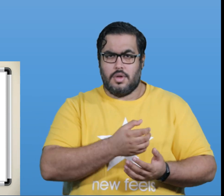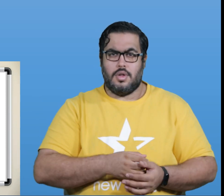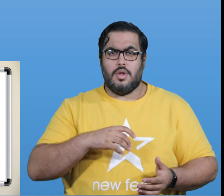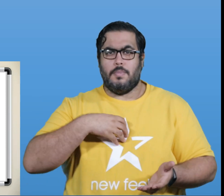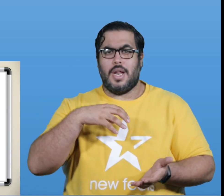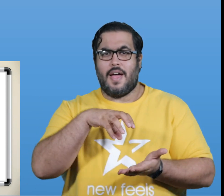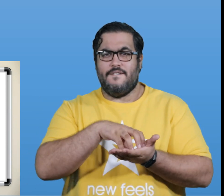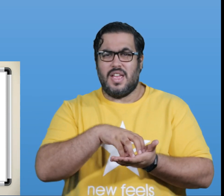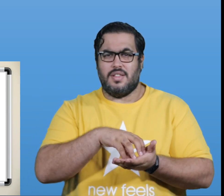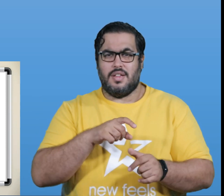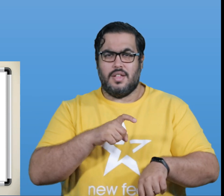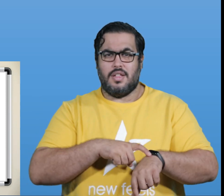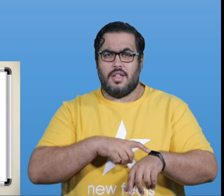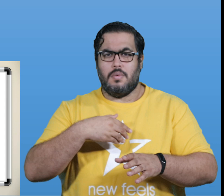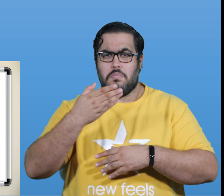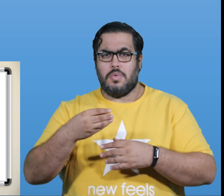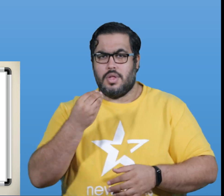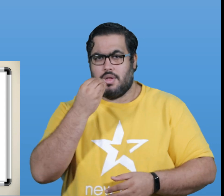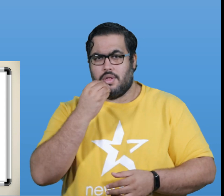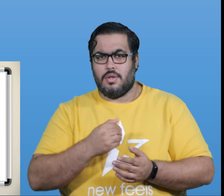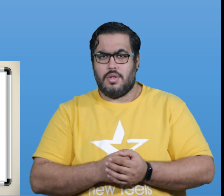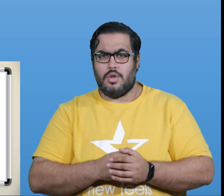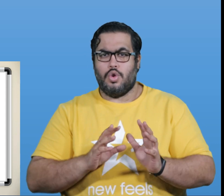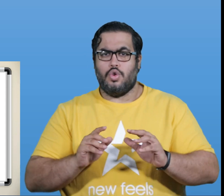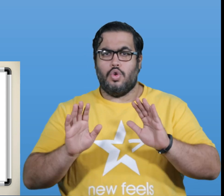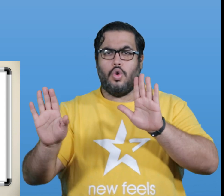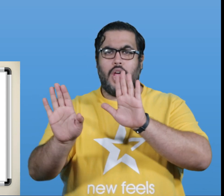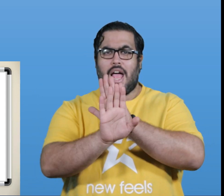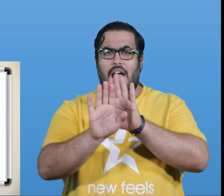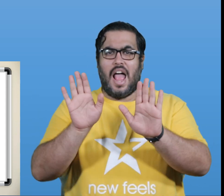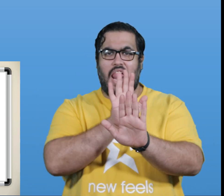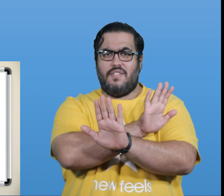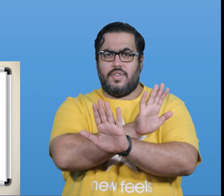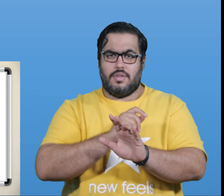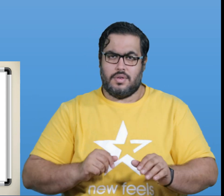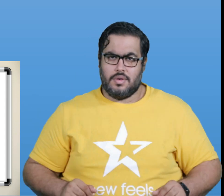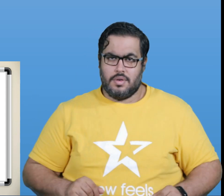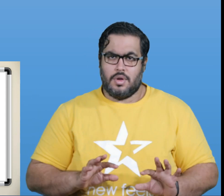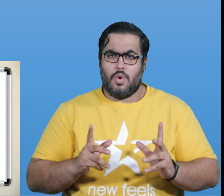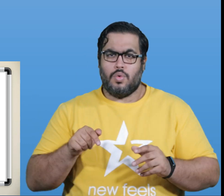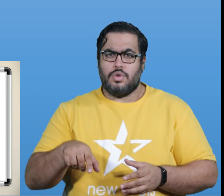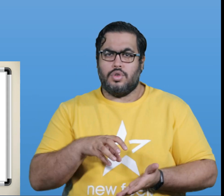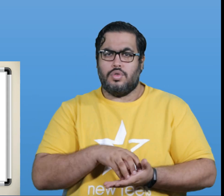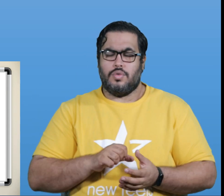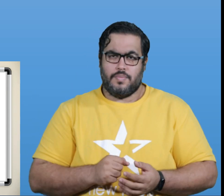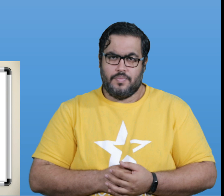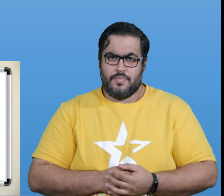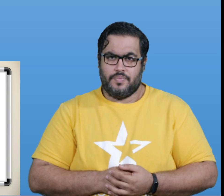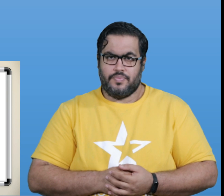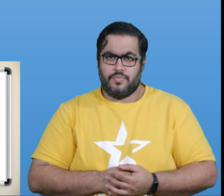time, and the food. It's about the setting of the party itself, what it has and where it is. Okay, now let's